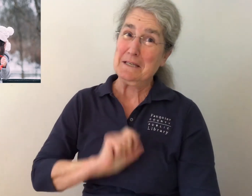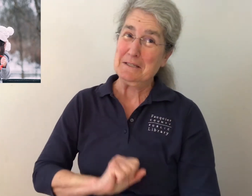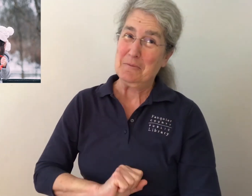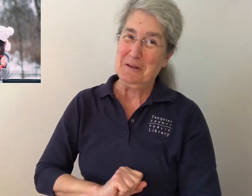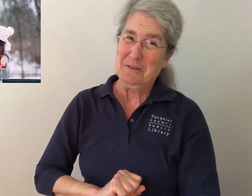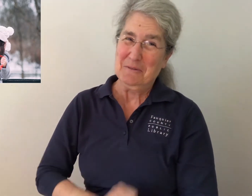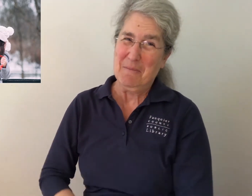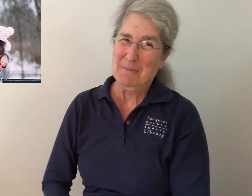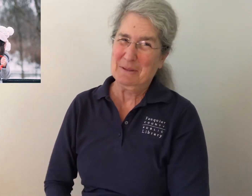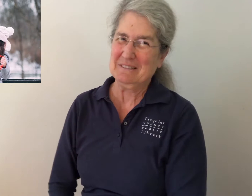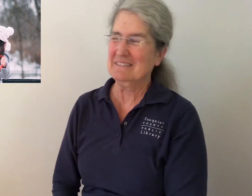easy one to remember.